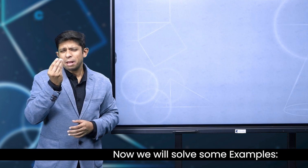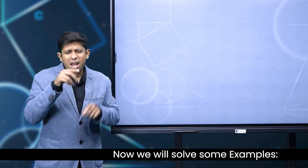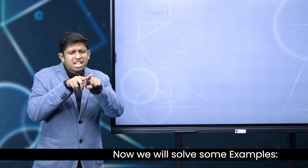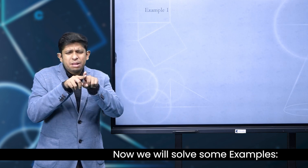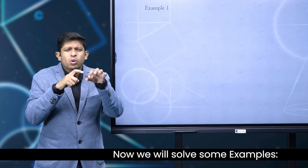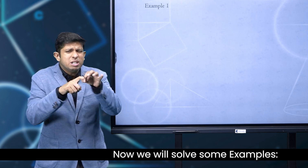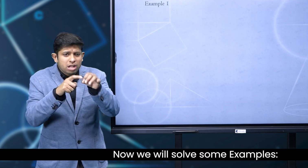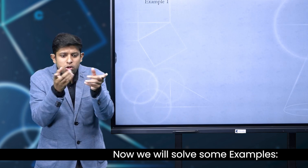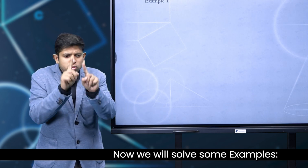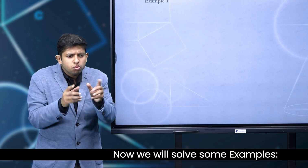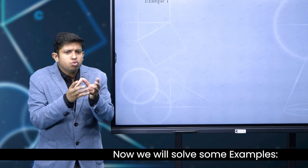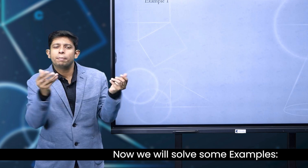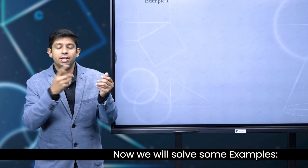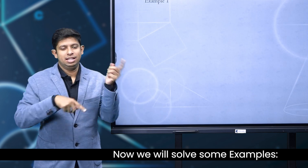Now we will solve some examples.